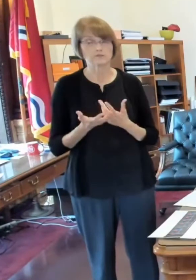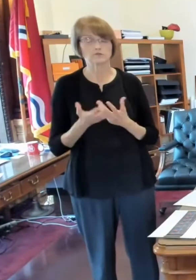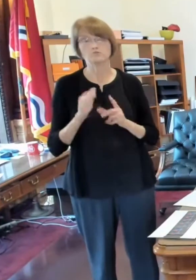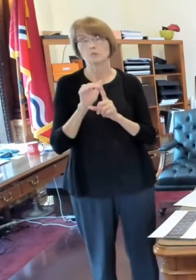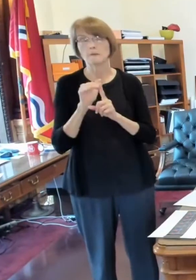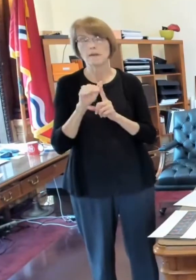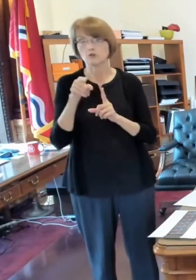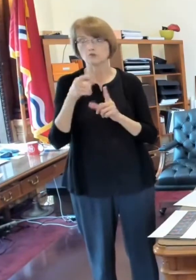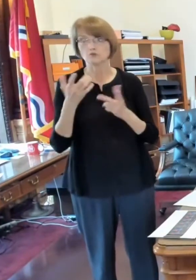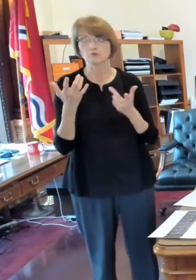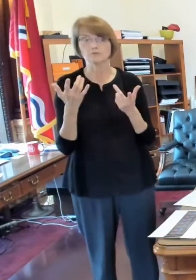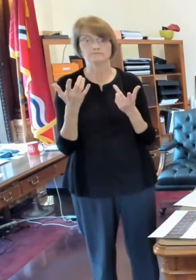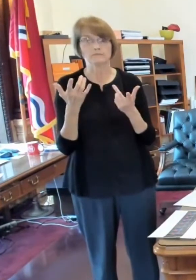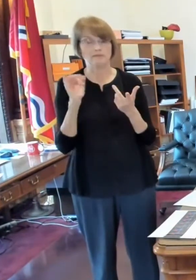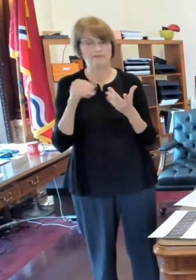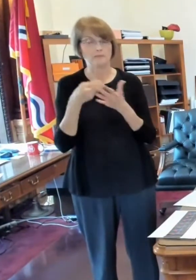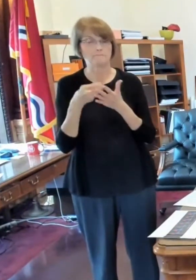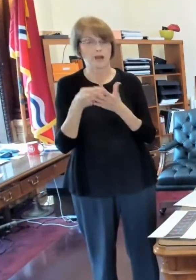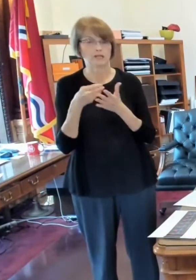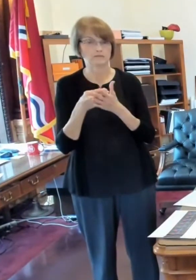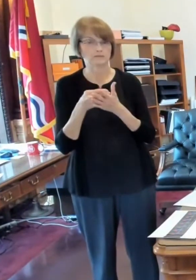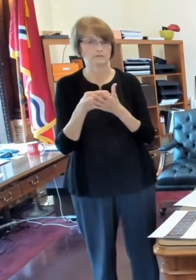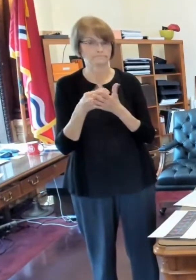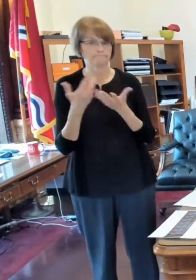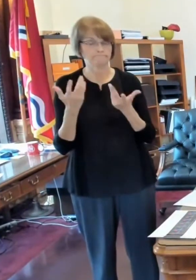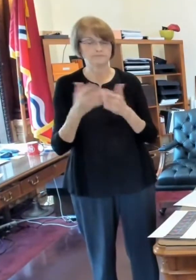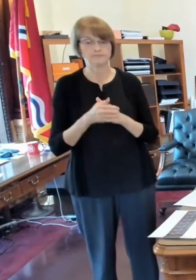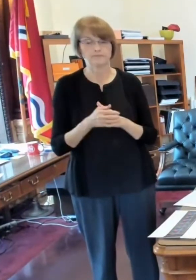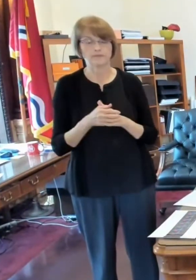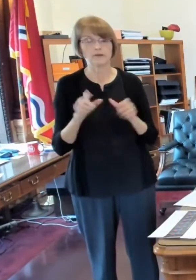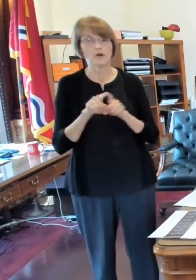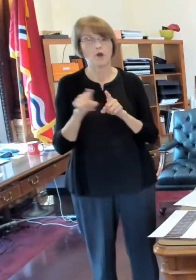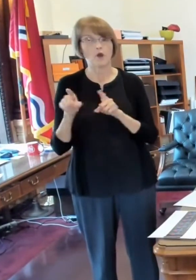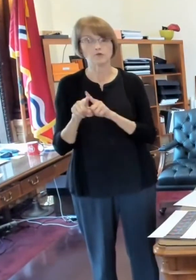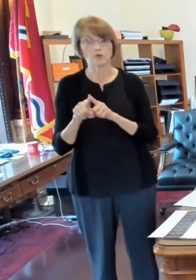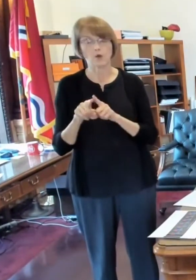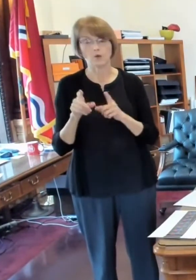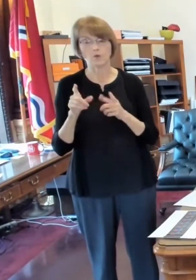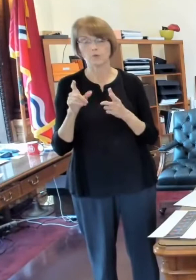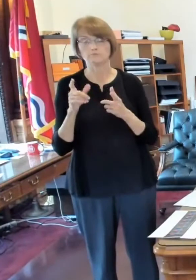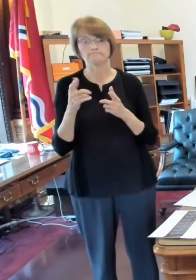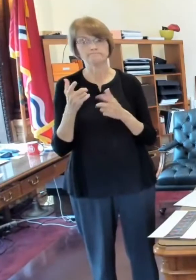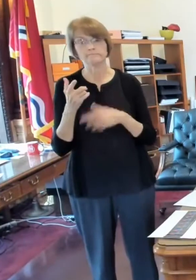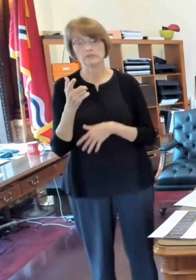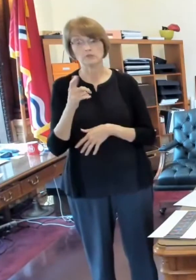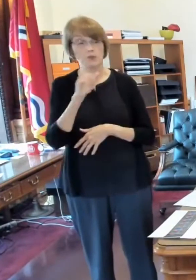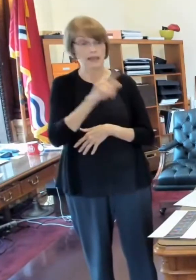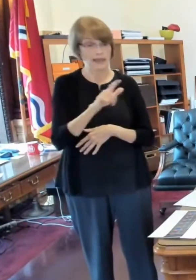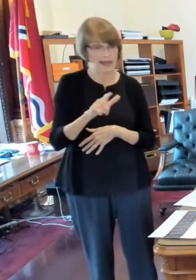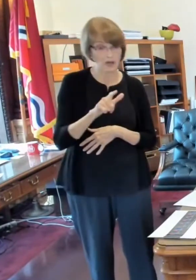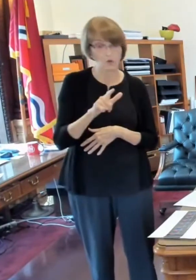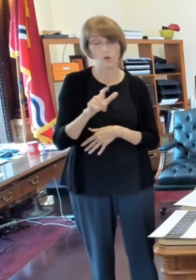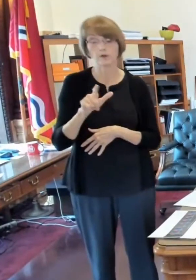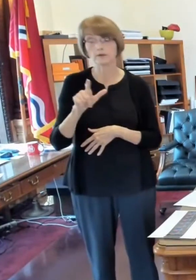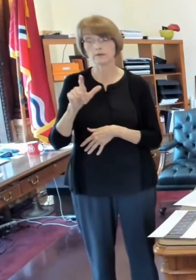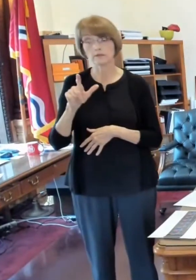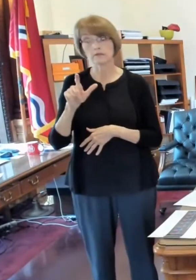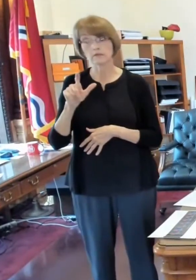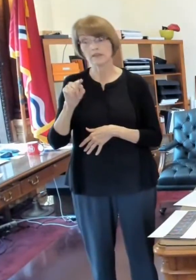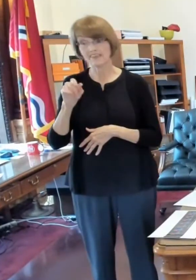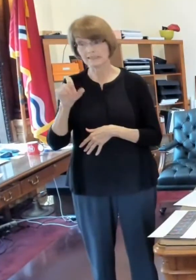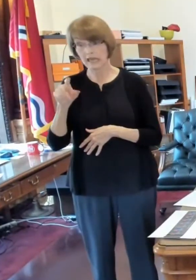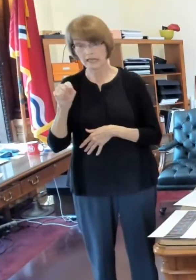that, those funds. There's also mediation available between the landlord and the tenant,